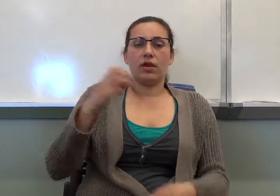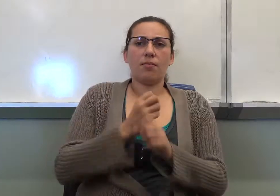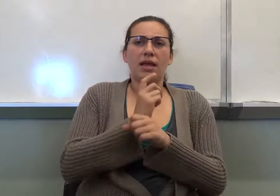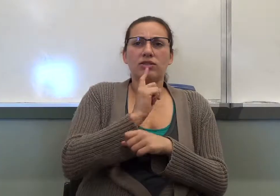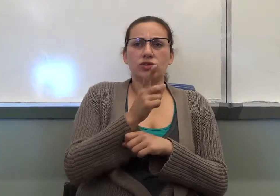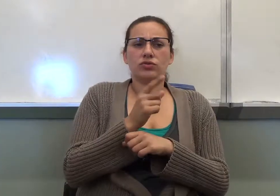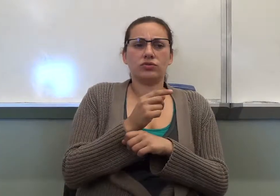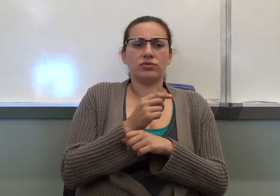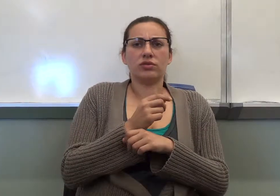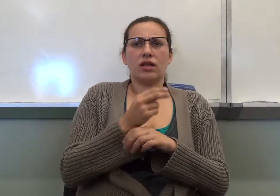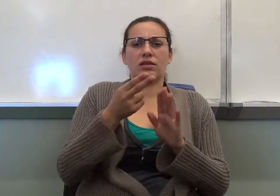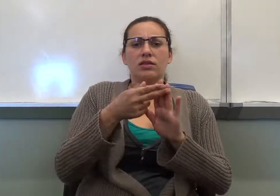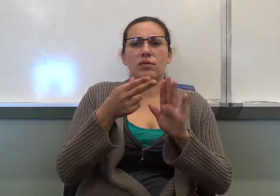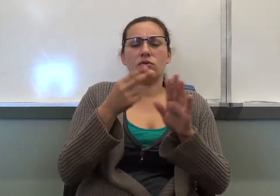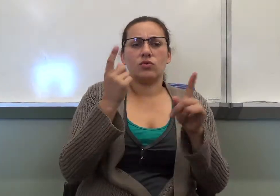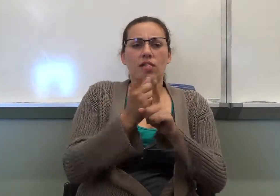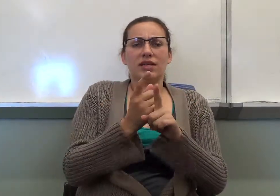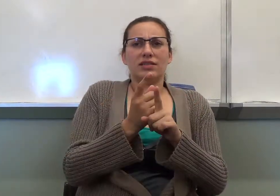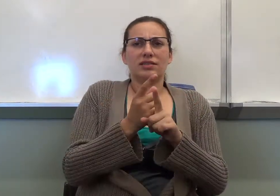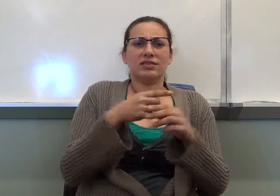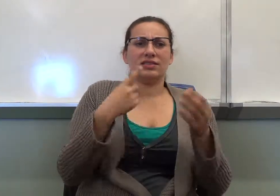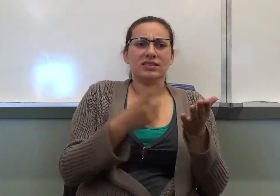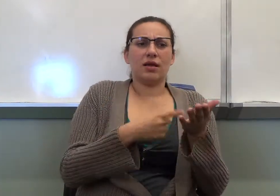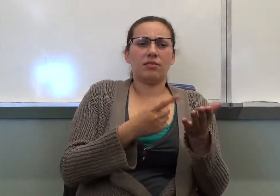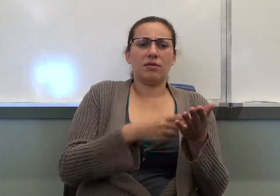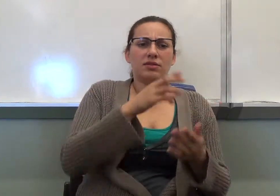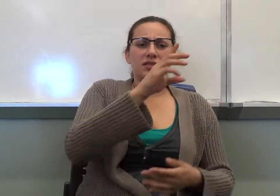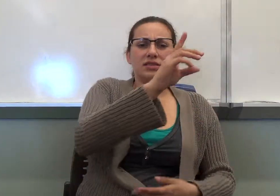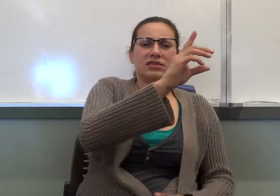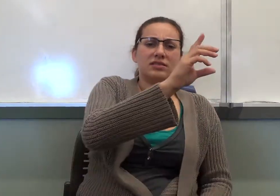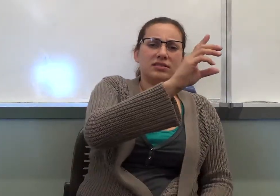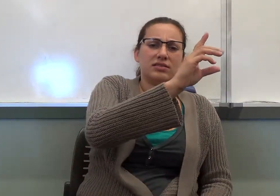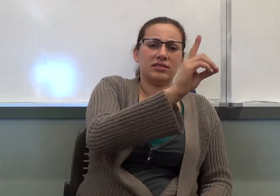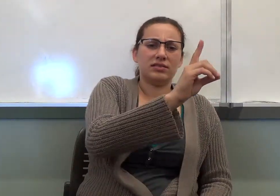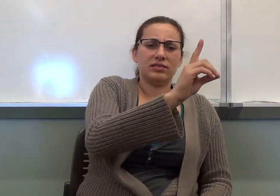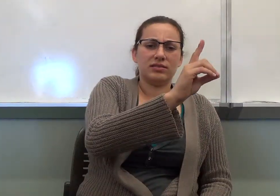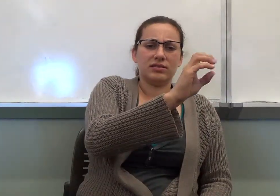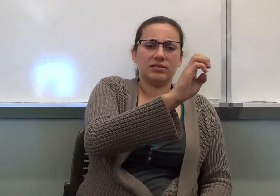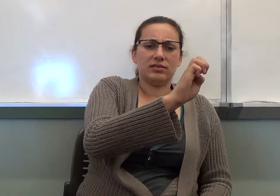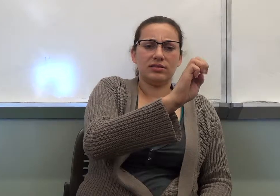Sometimes that deci and deci thing I get mixed up, so let me just check it to be sure.